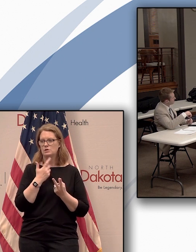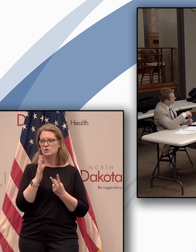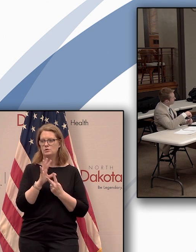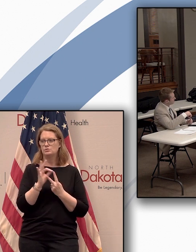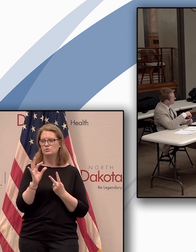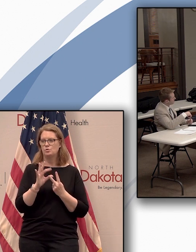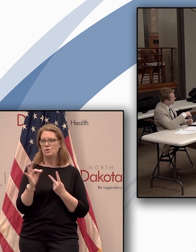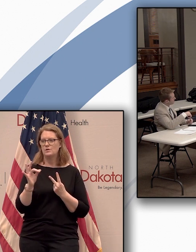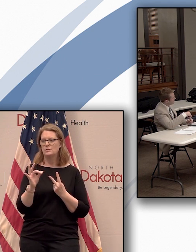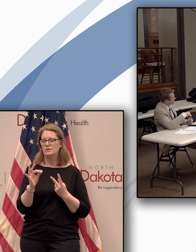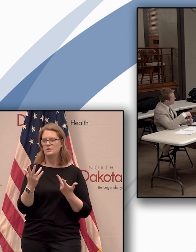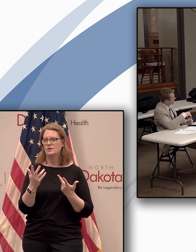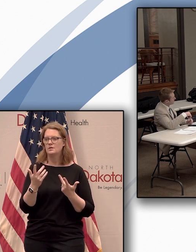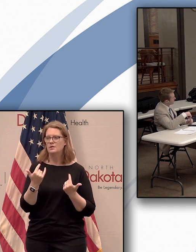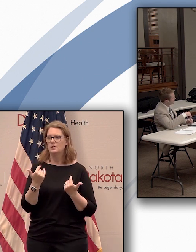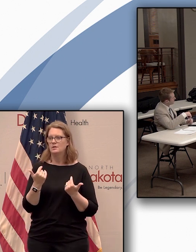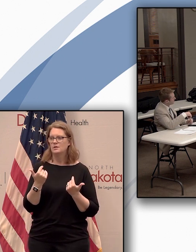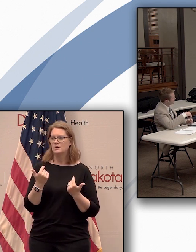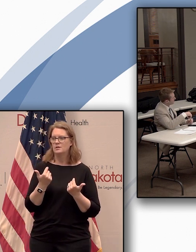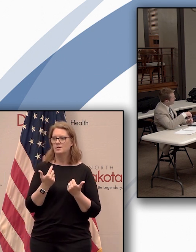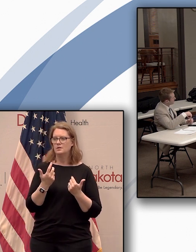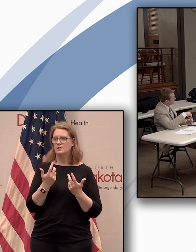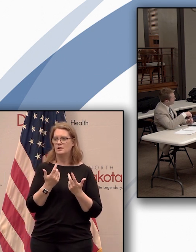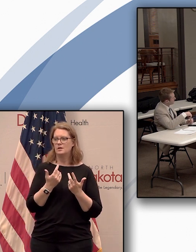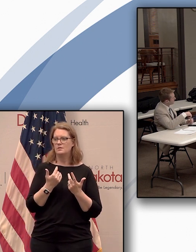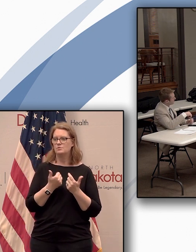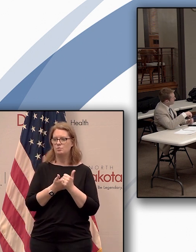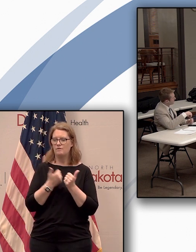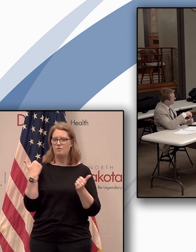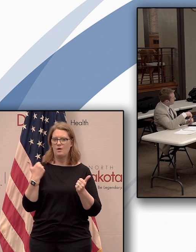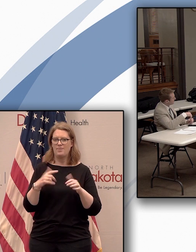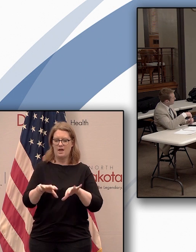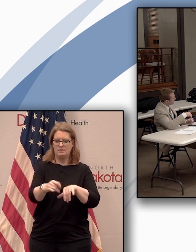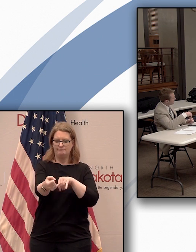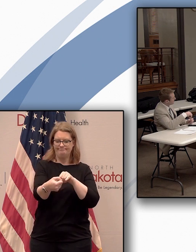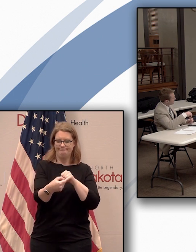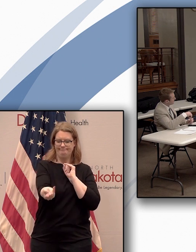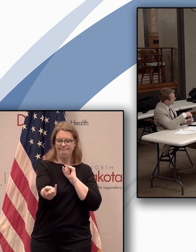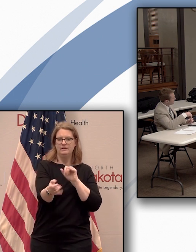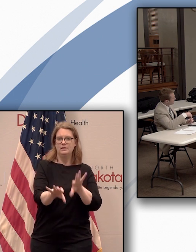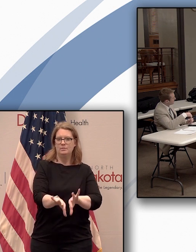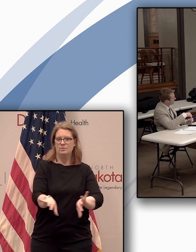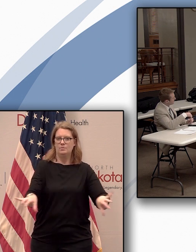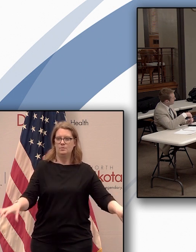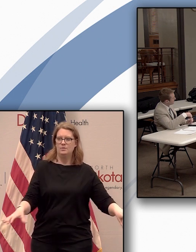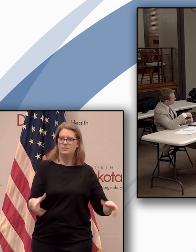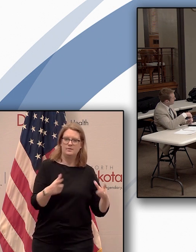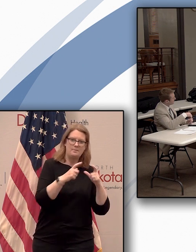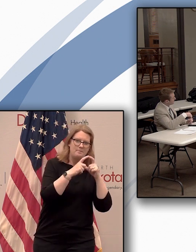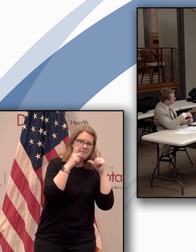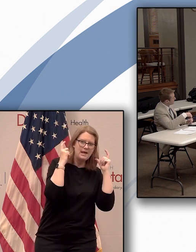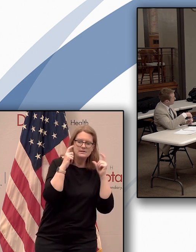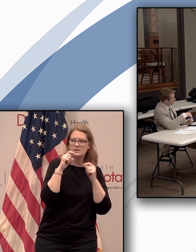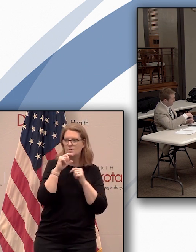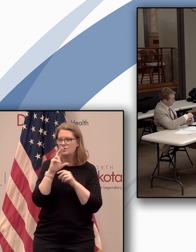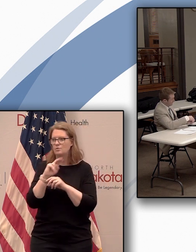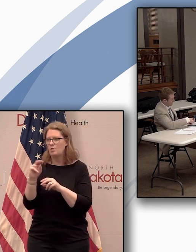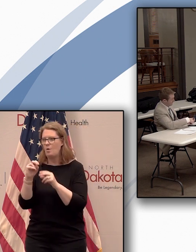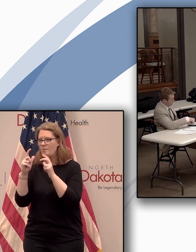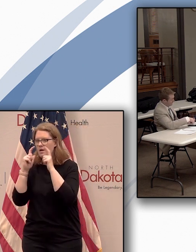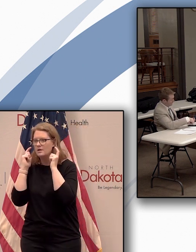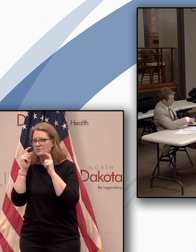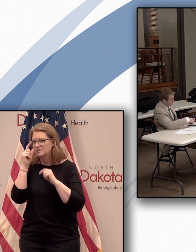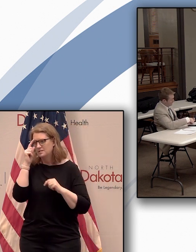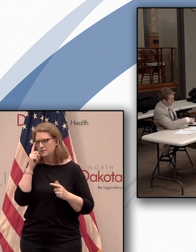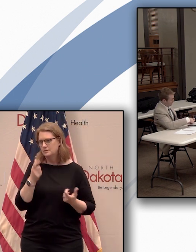can see the emotion in your call to avoid the mask, no mask divide. You've been very calm during this time. Could you speak to kind of the emotion behind